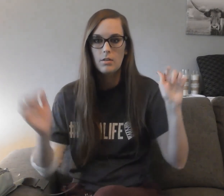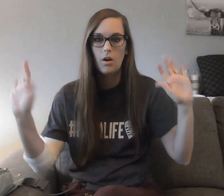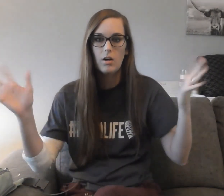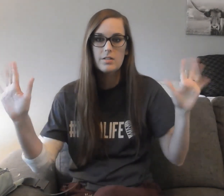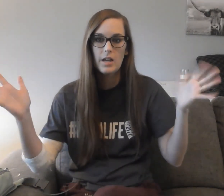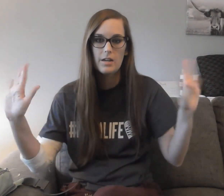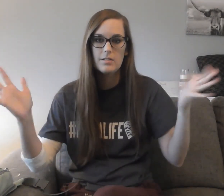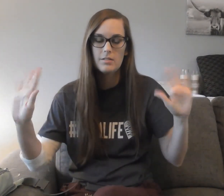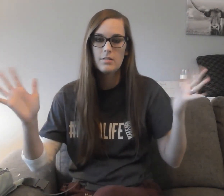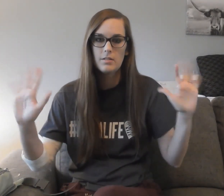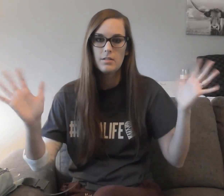all done,